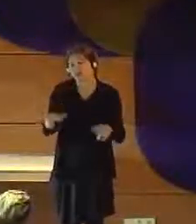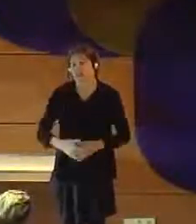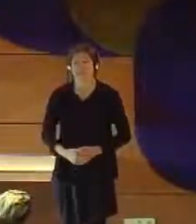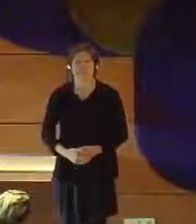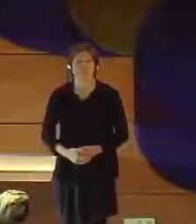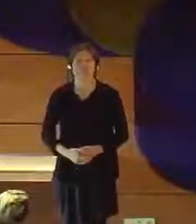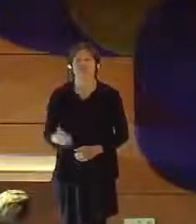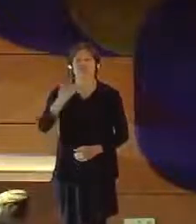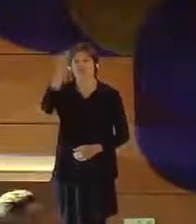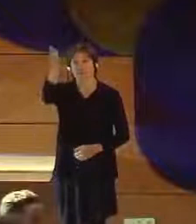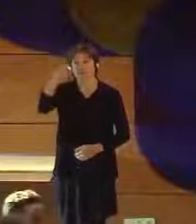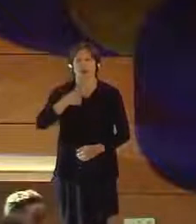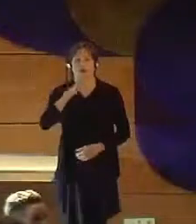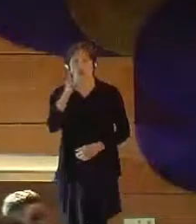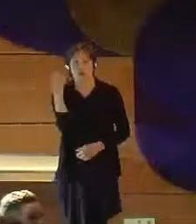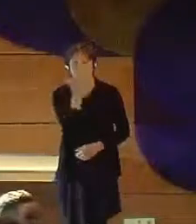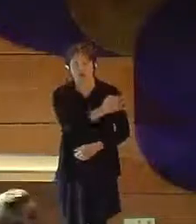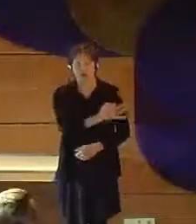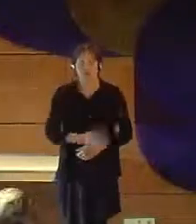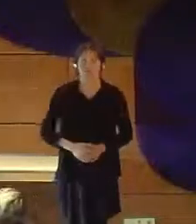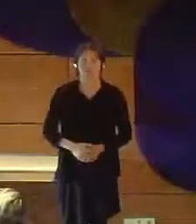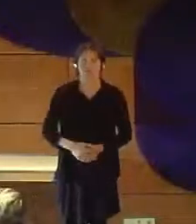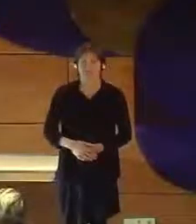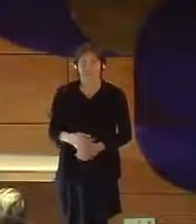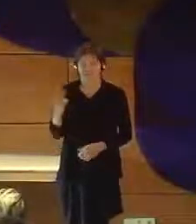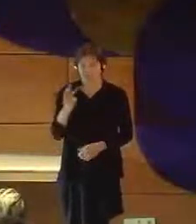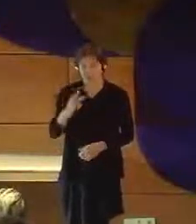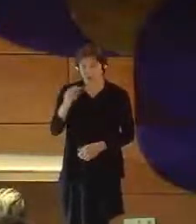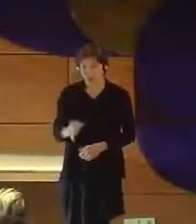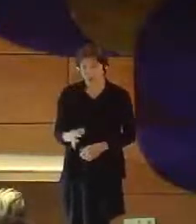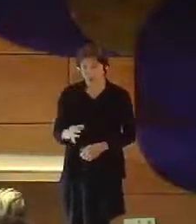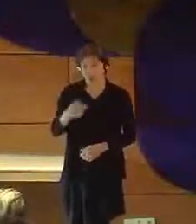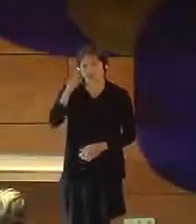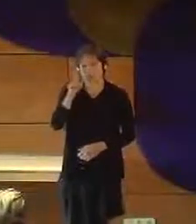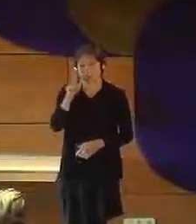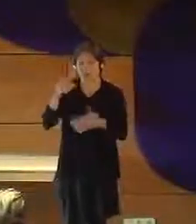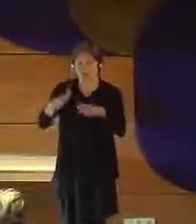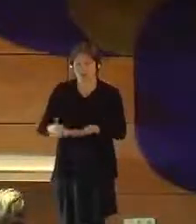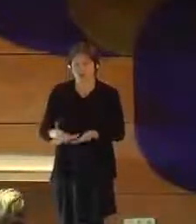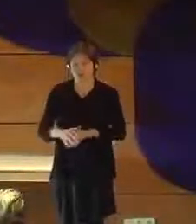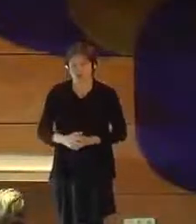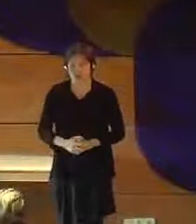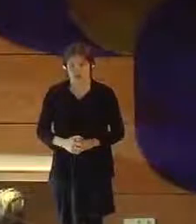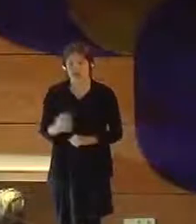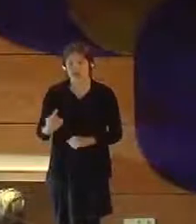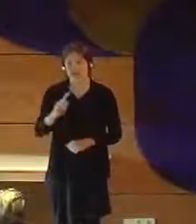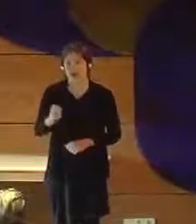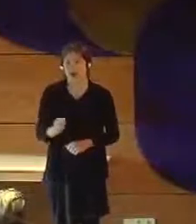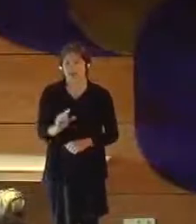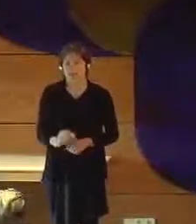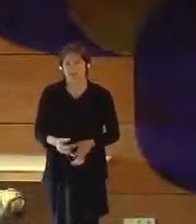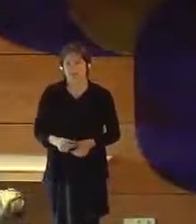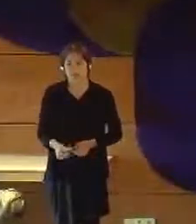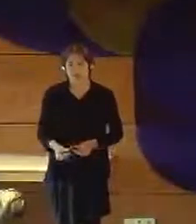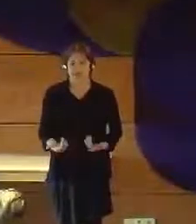Ja, ich habe auch noch eine Frage, und zwar unser Sohn I ist have a question too. Our son is 2 years and 10 months old, and he was born